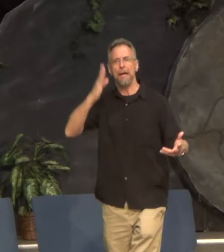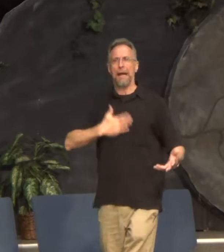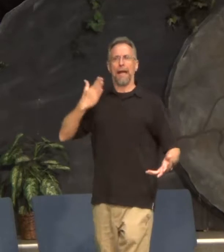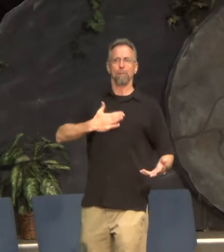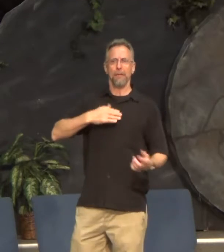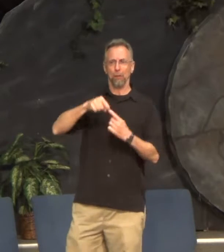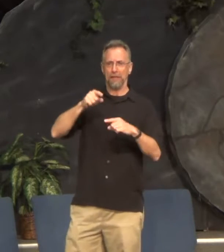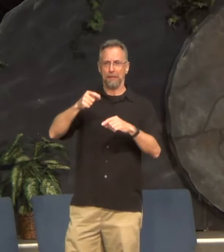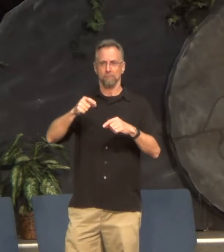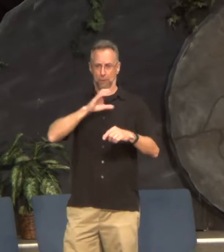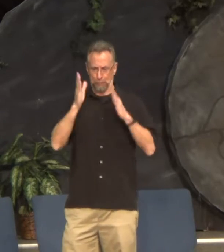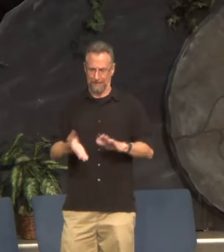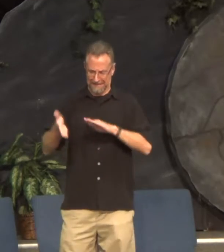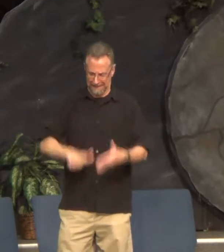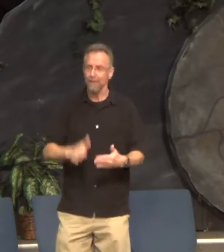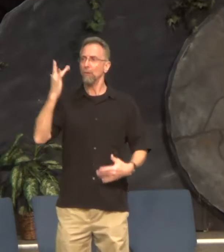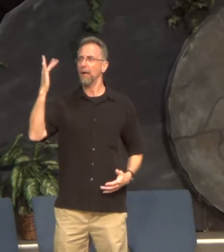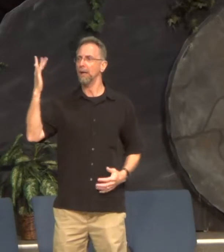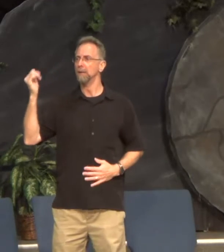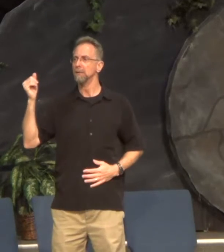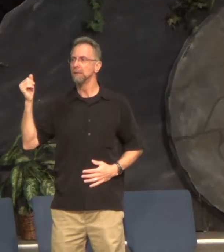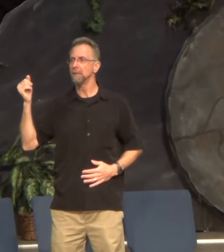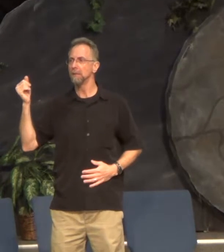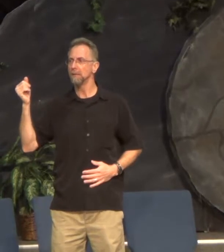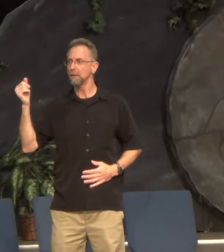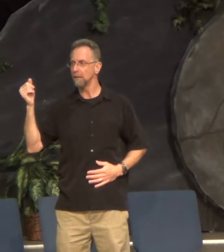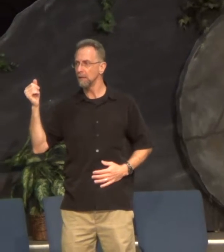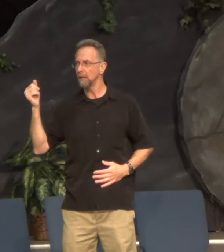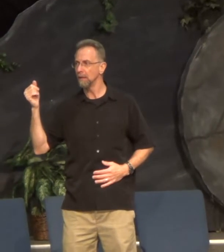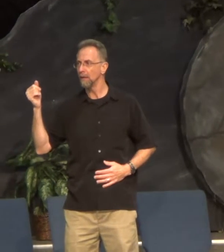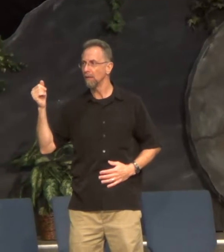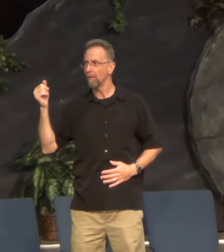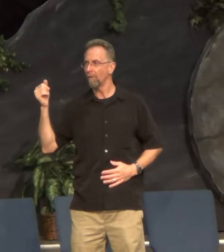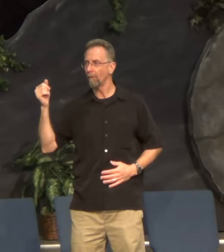Why would God be happy when a Christian dies?